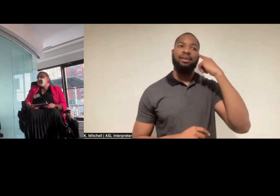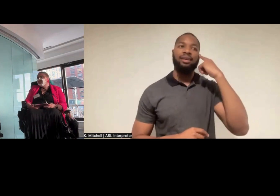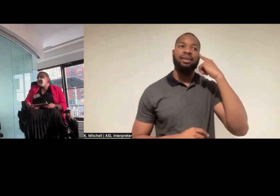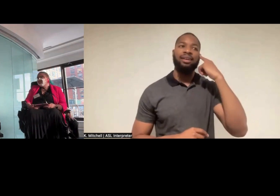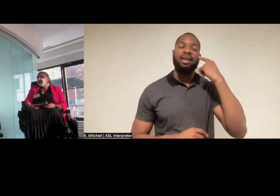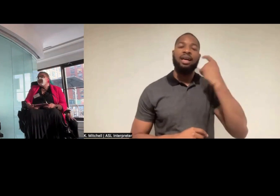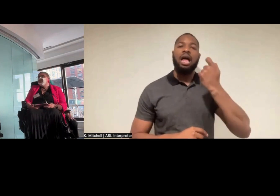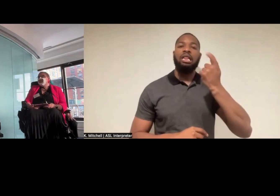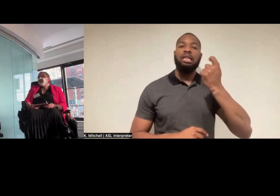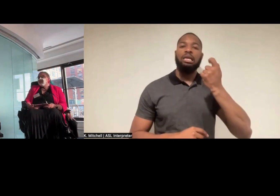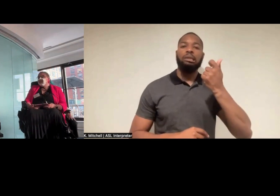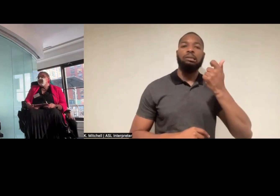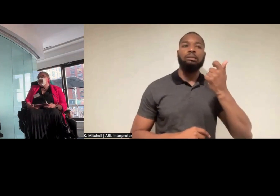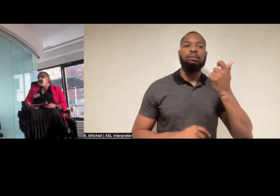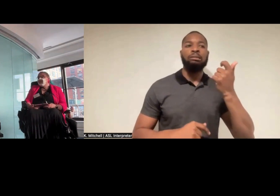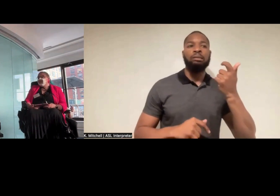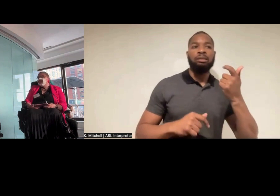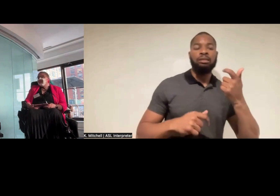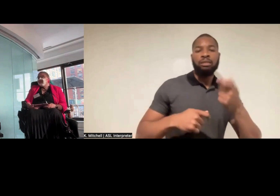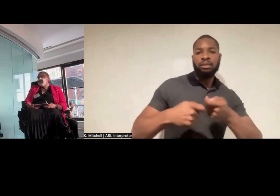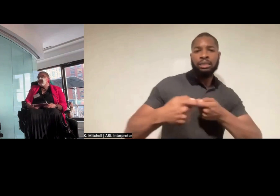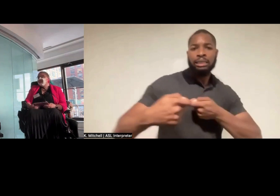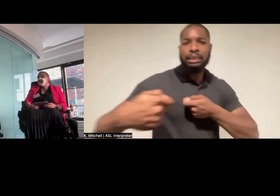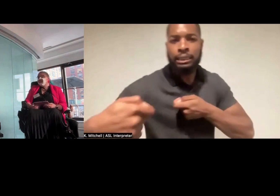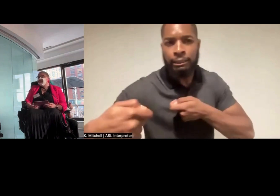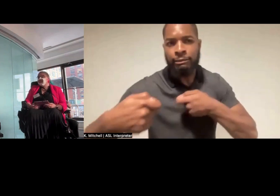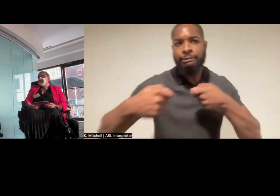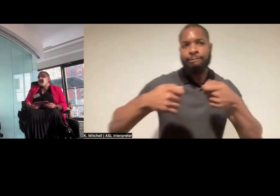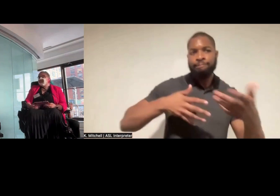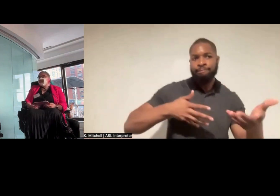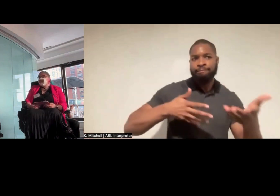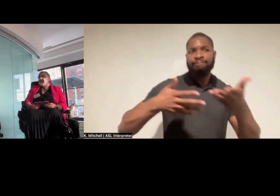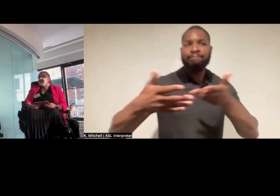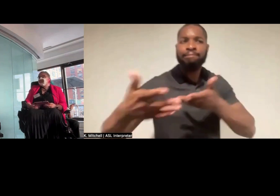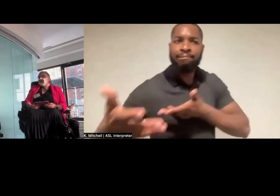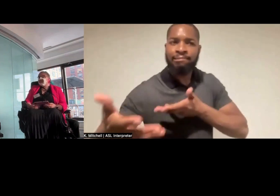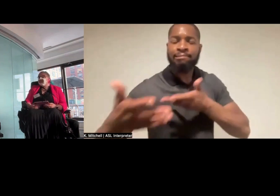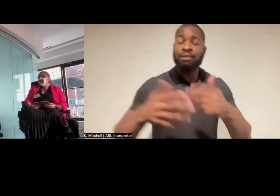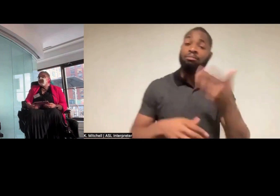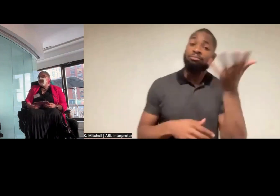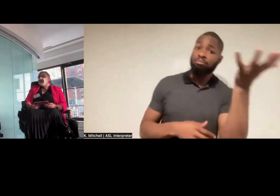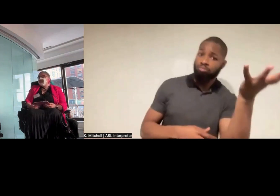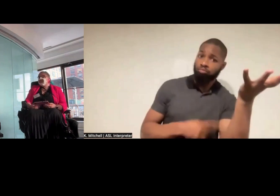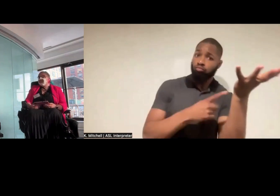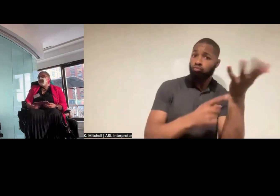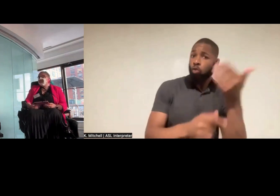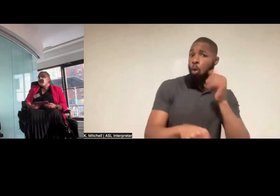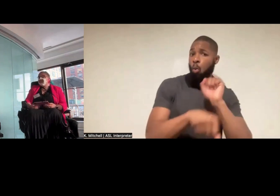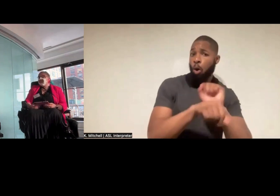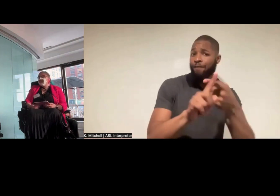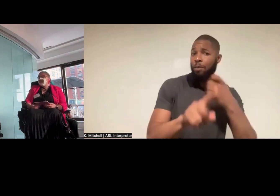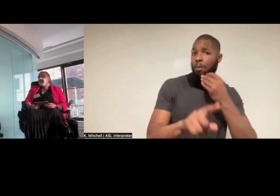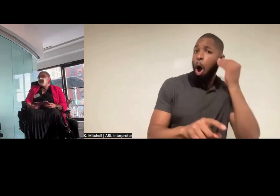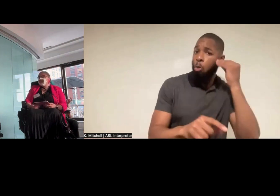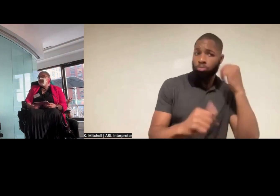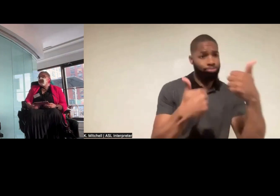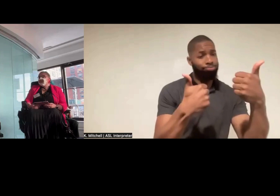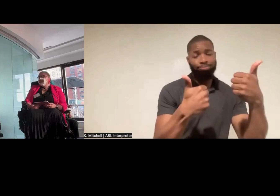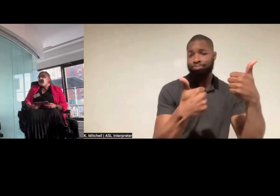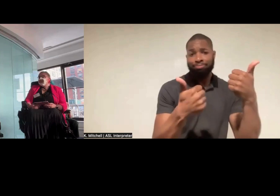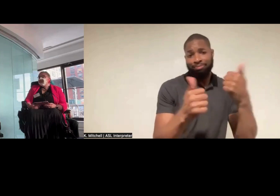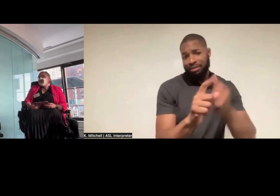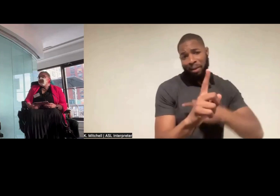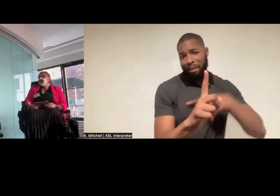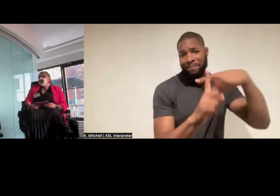war. On one hand, yeah, you're right, the working from home, I mean, certainly that's made a positive impact